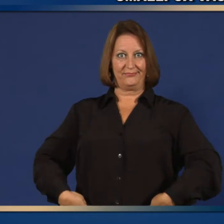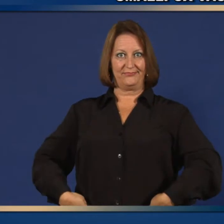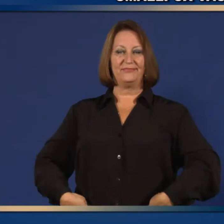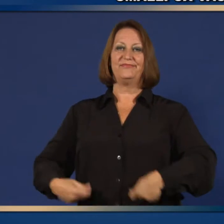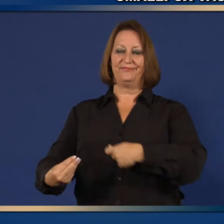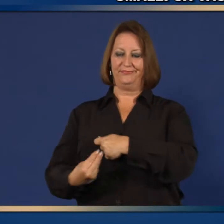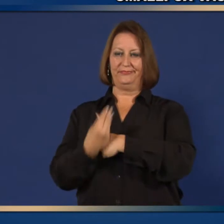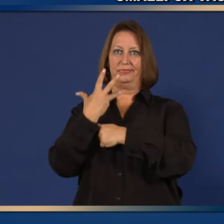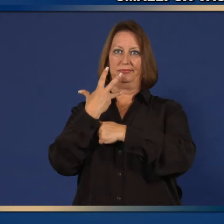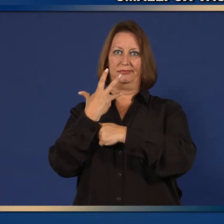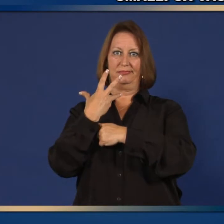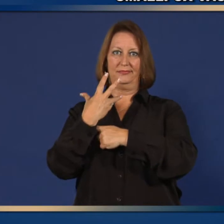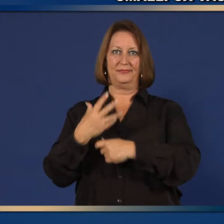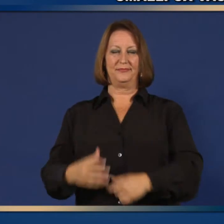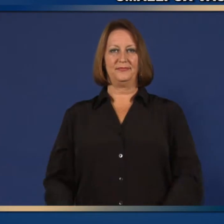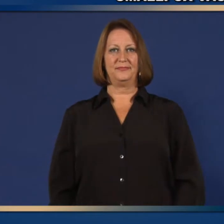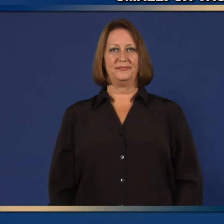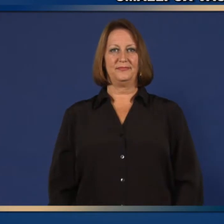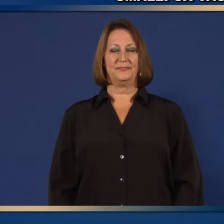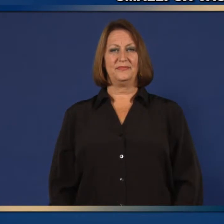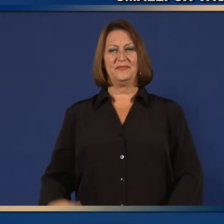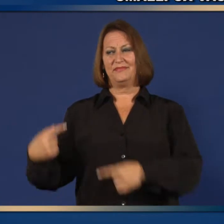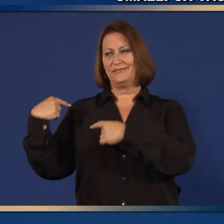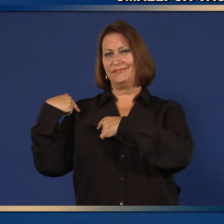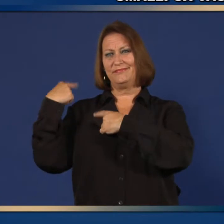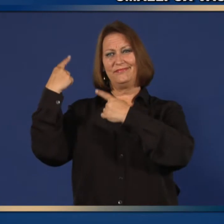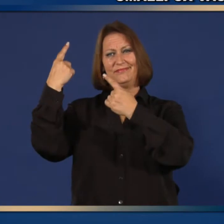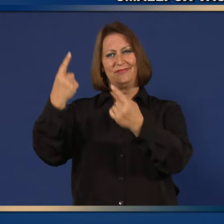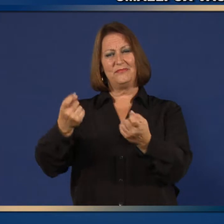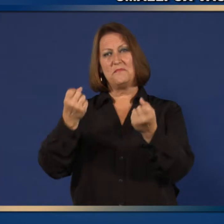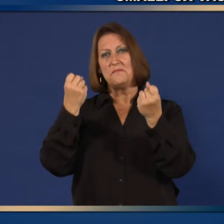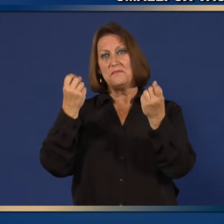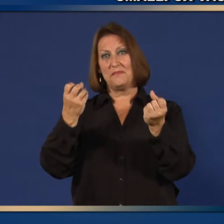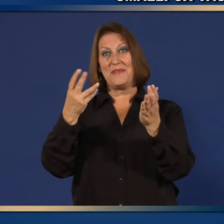Smallpox killed millions of people over the centuries.